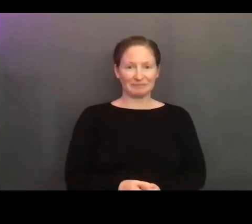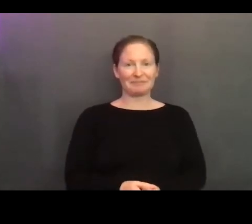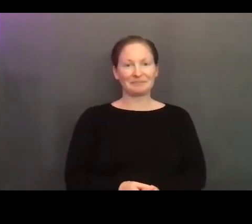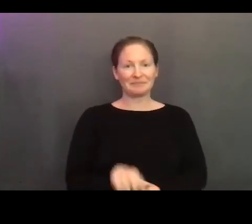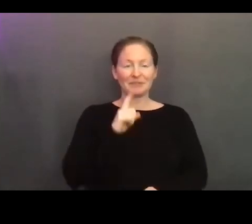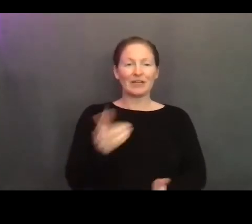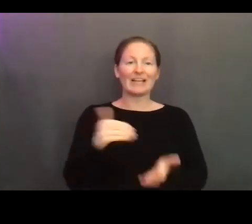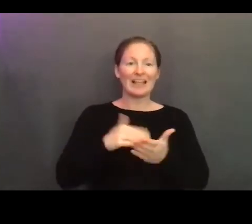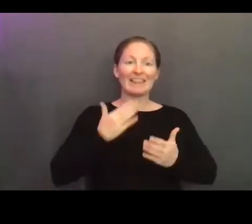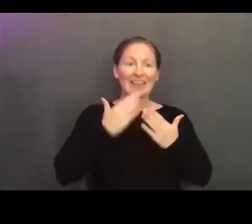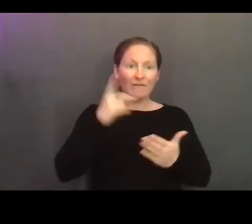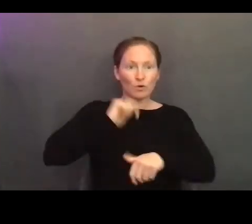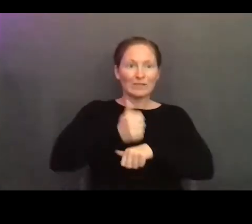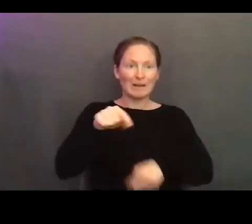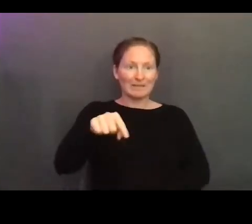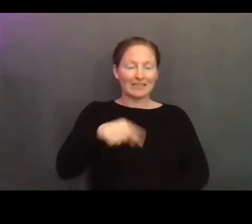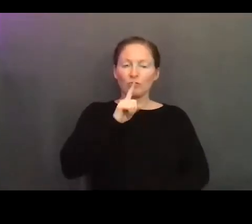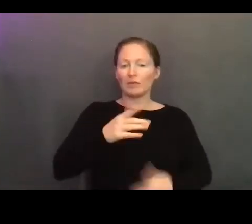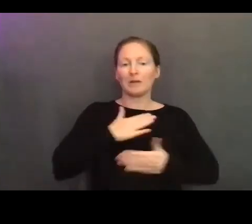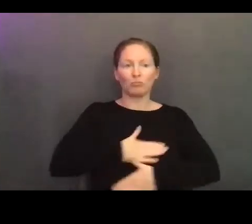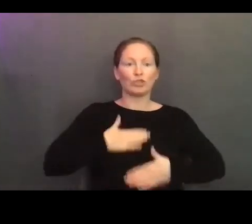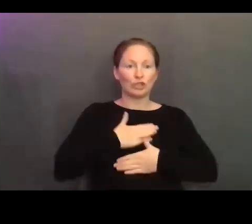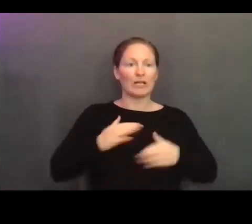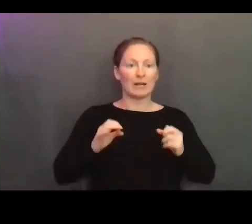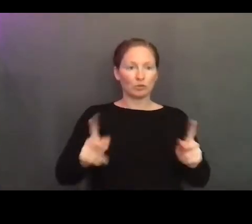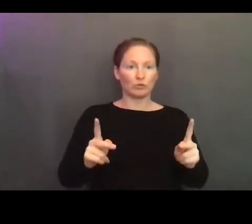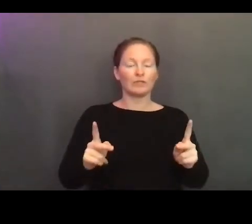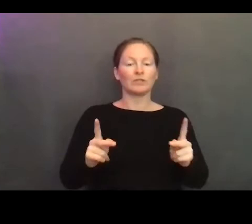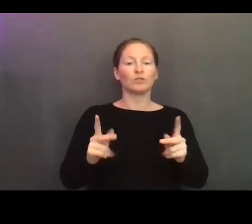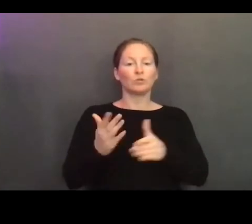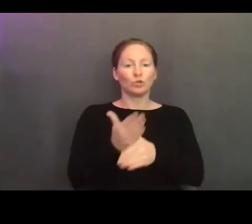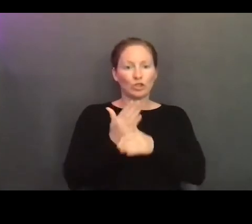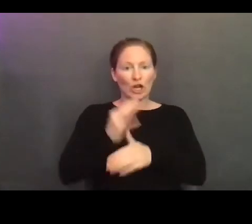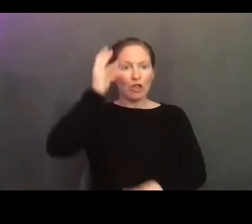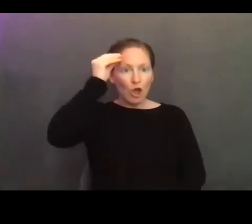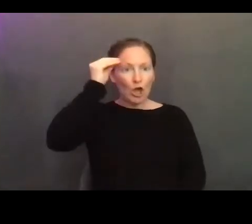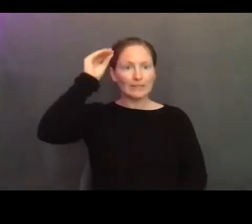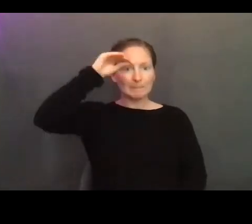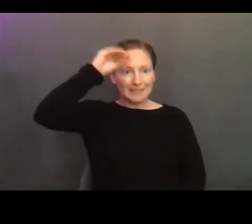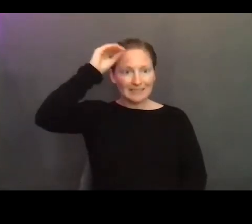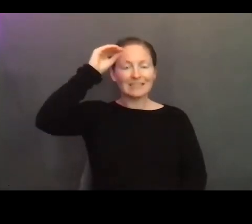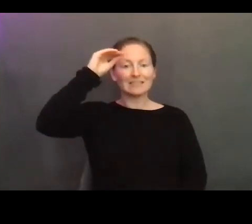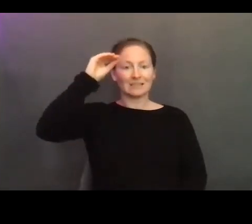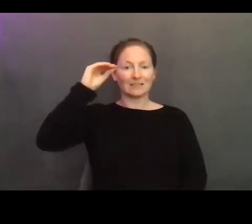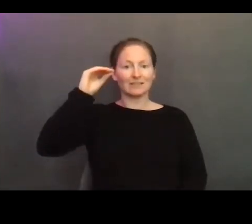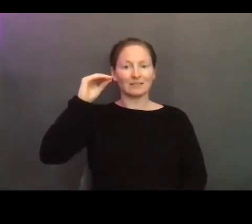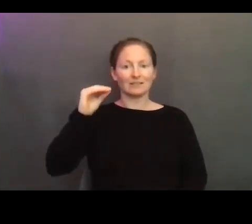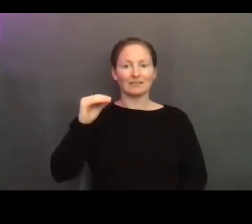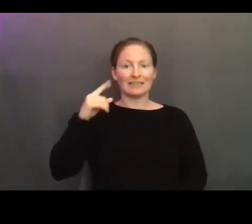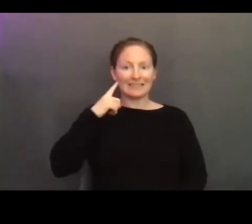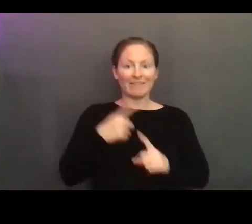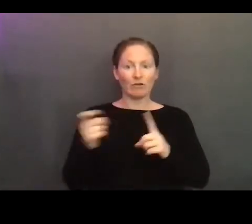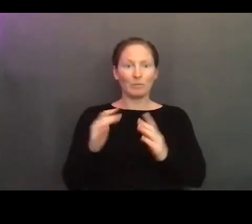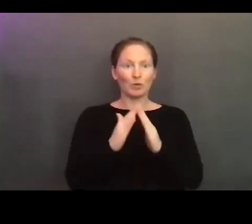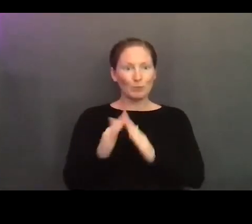much for putting this together. I really appreciate the opportunity to share, you know, our thoughts and opinions and with the community and hear from the community as